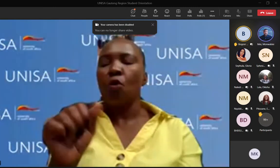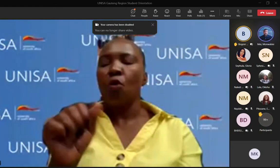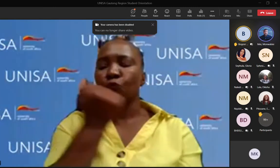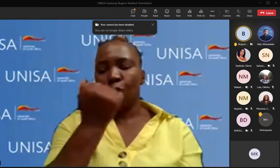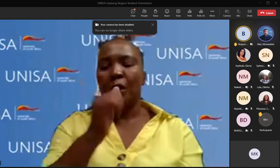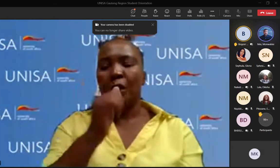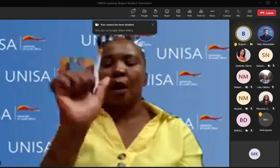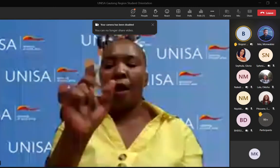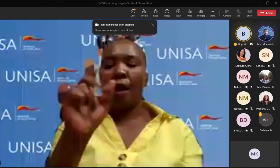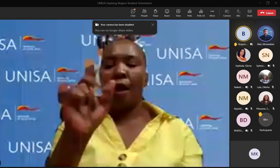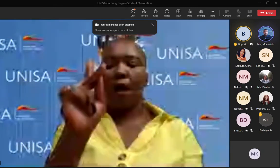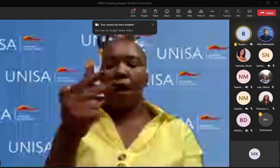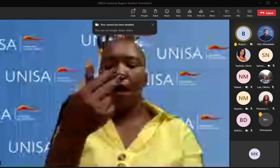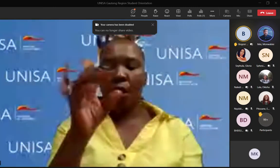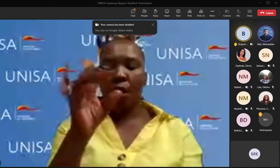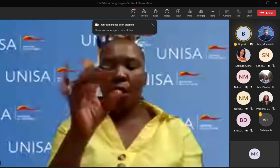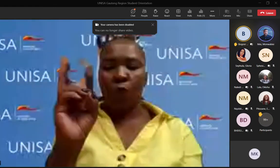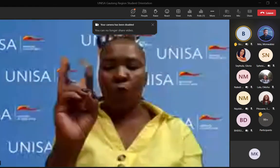okay